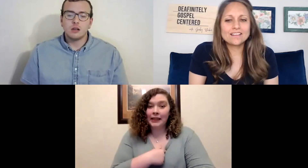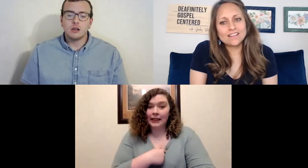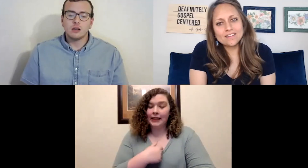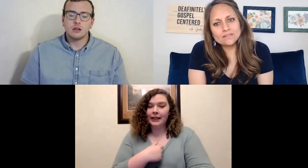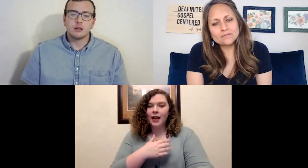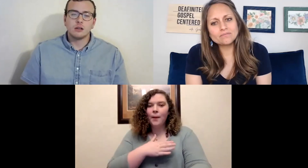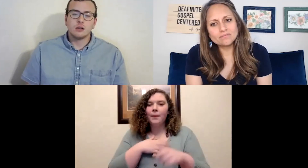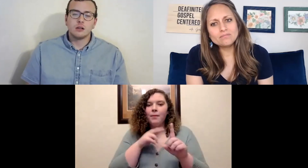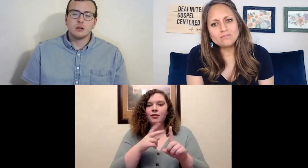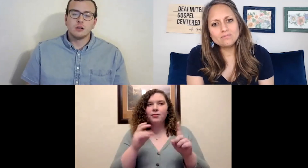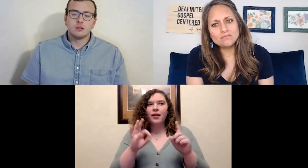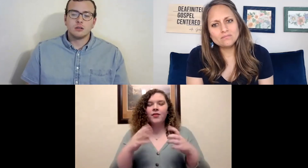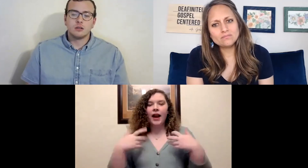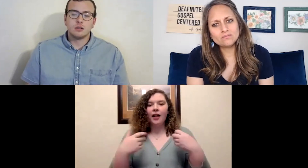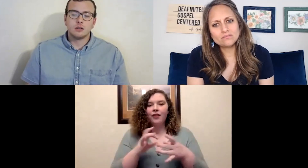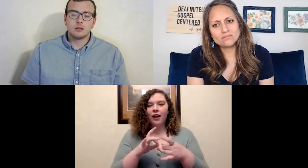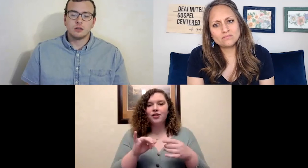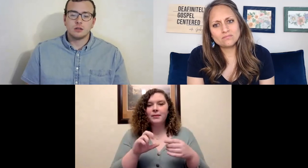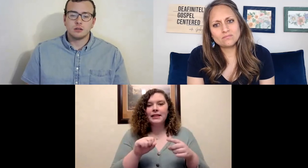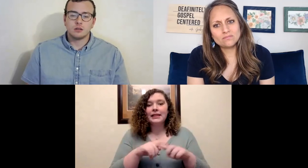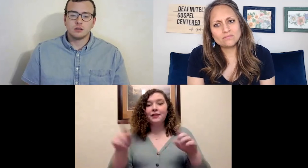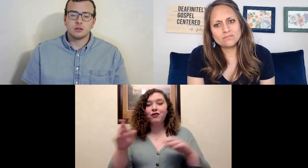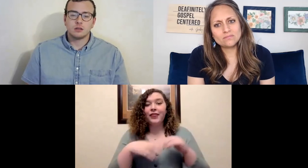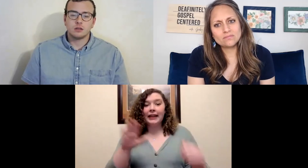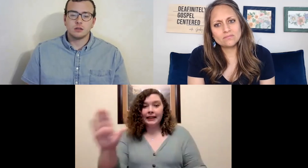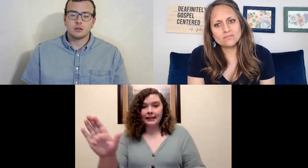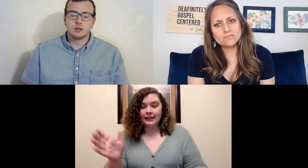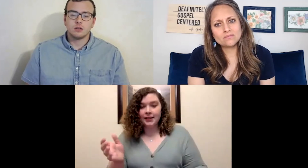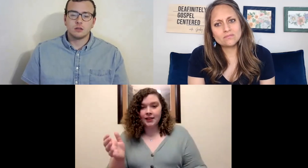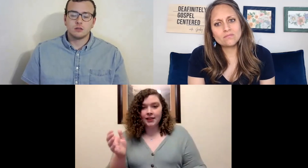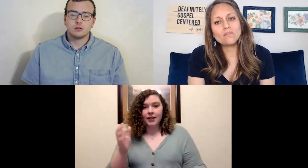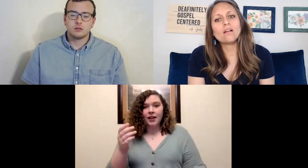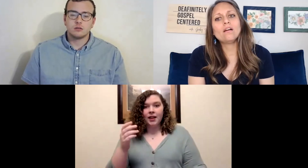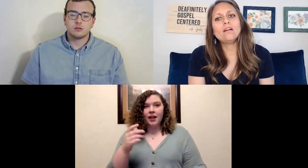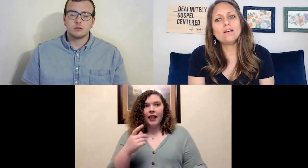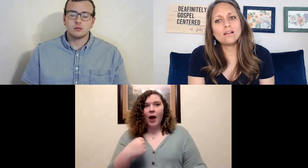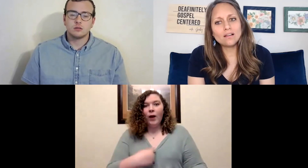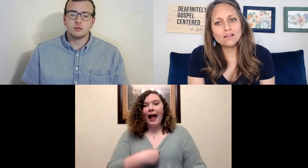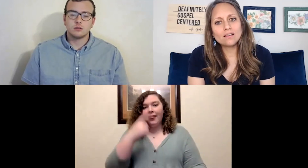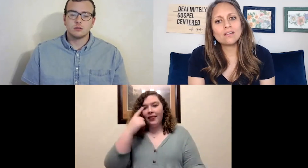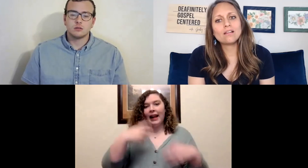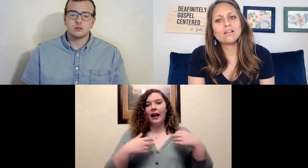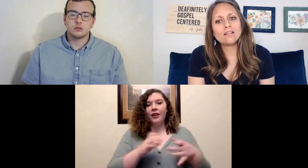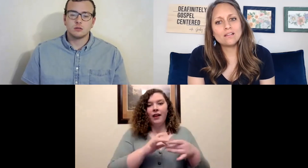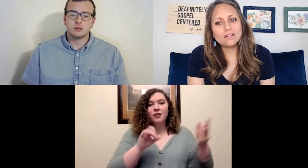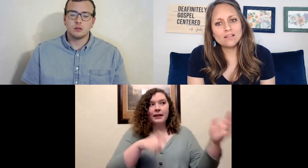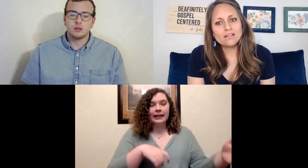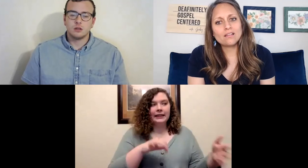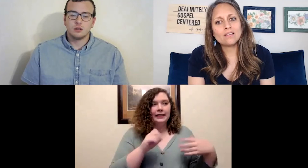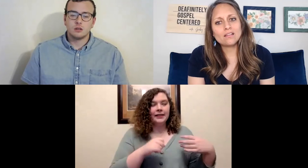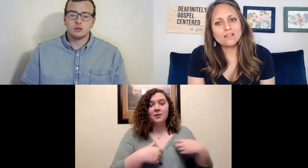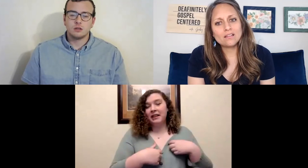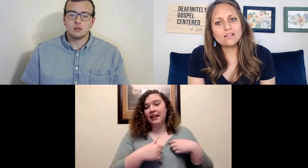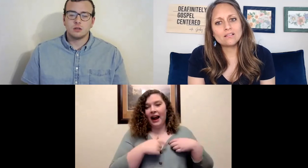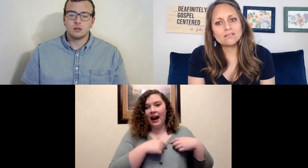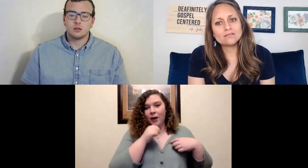Right, and that's because I think for me, my perspective of a healthy relationship, my definition of that is a bit different than it is for Dakota. So